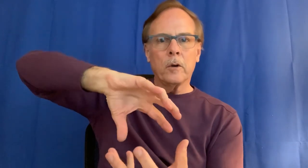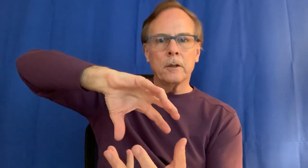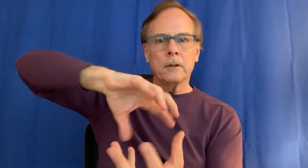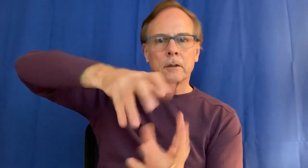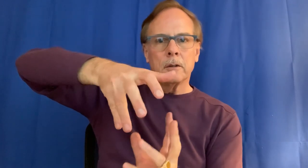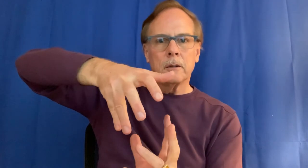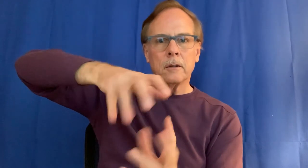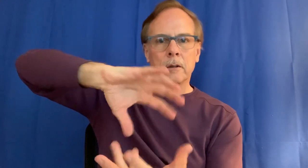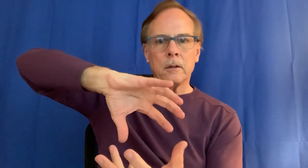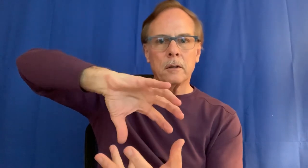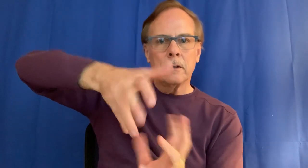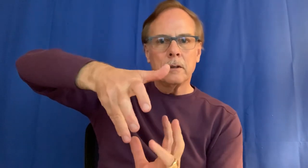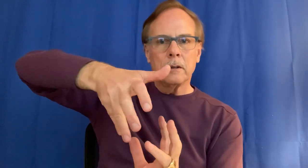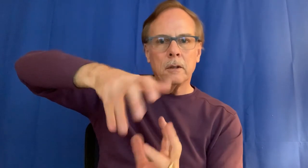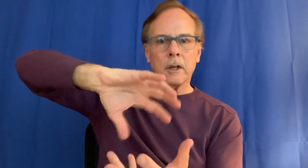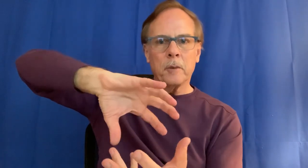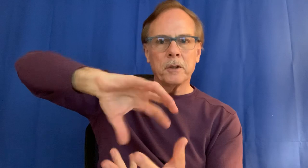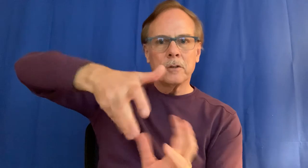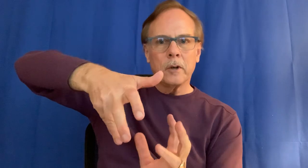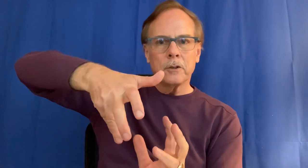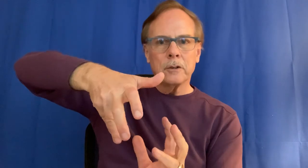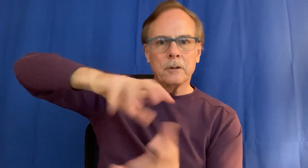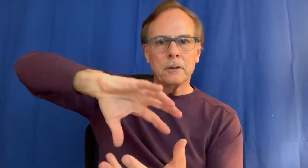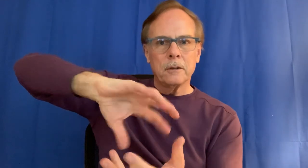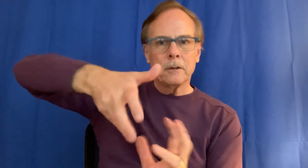counterclockwise in the opposite directions.